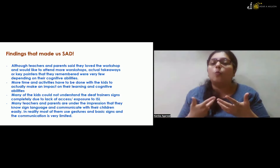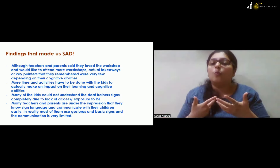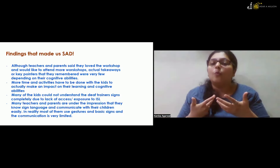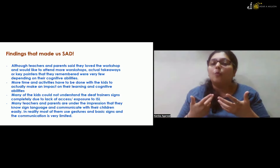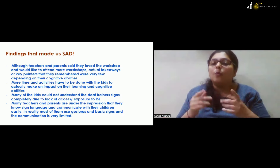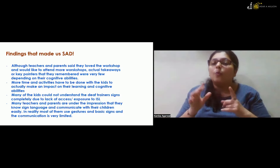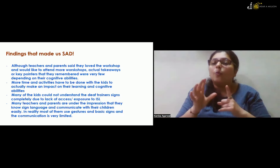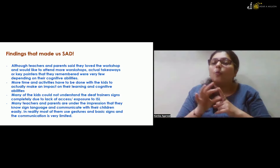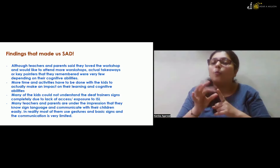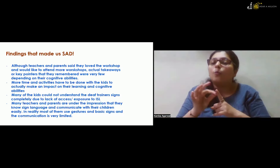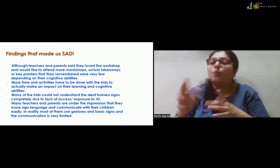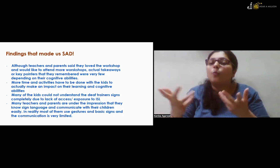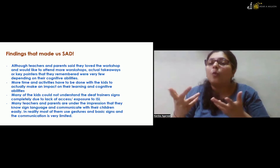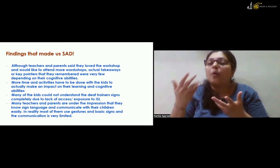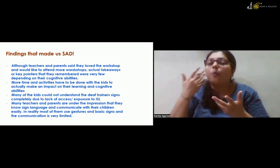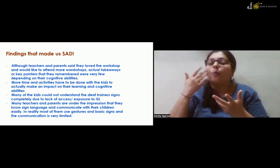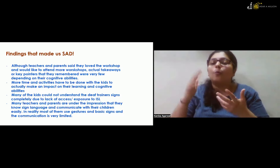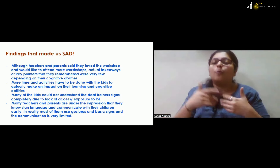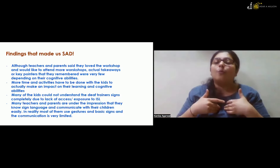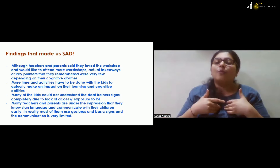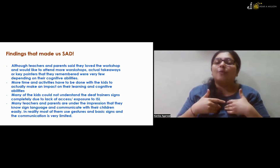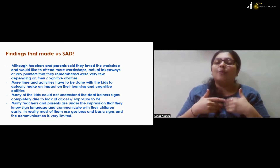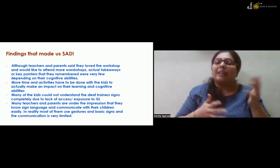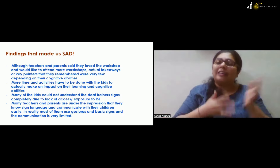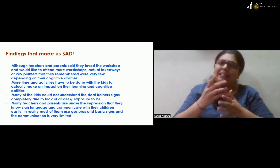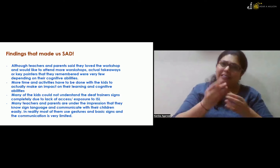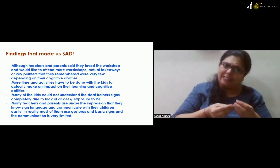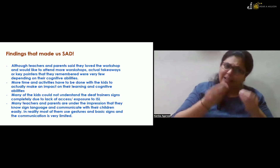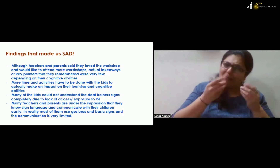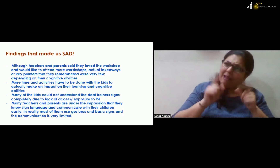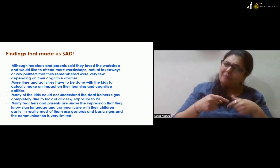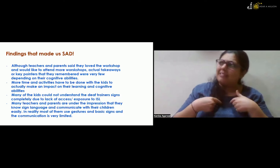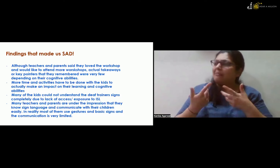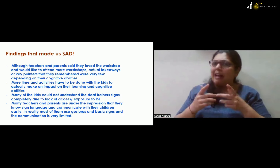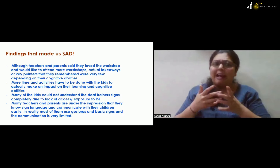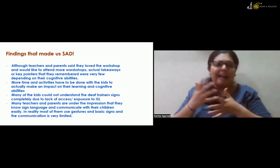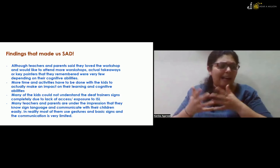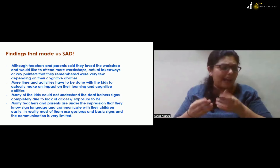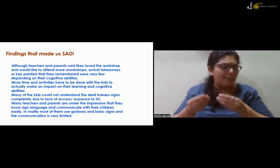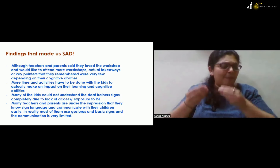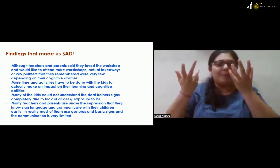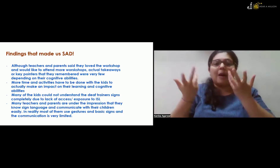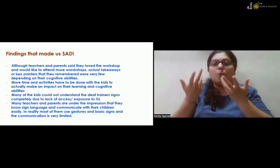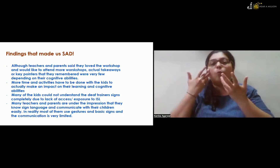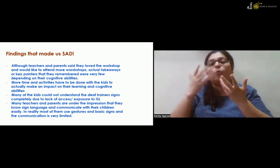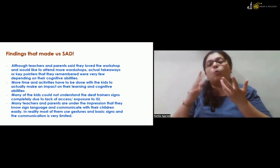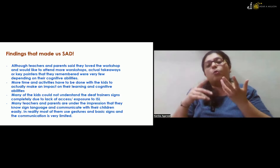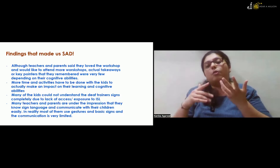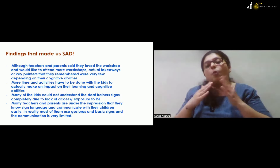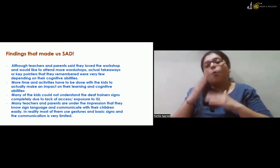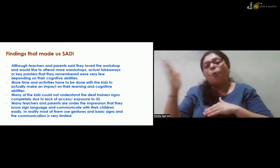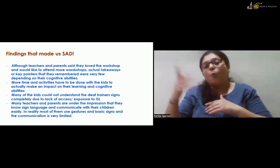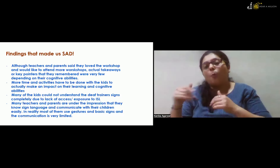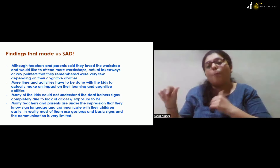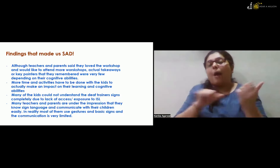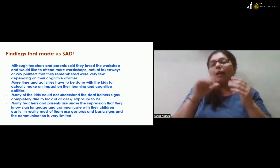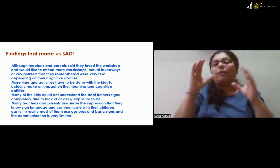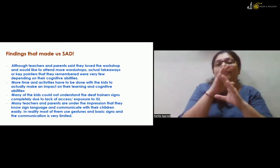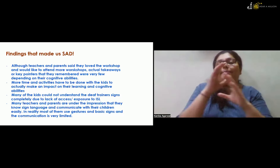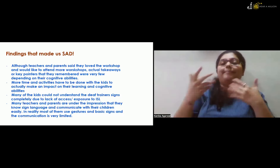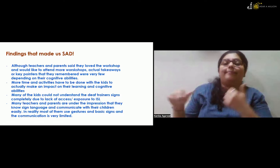takeaways, uh, they didn't remember things for a very long time. In a couple of hours or the day,